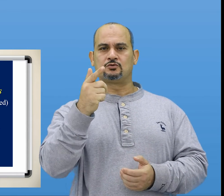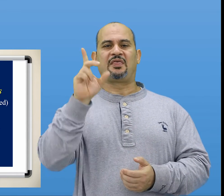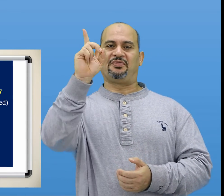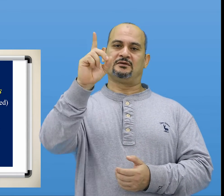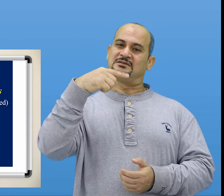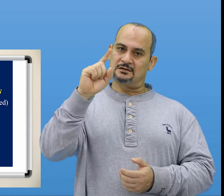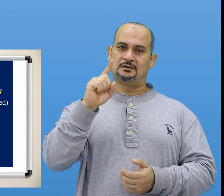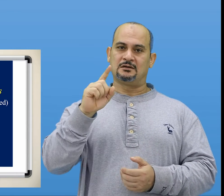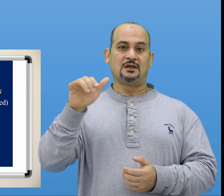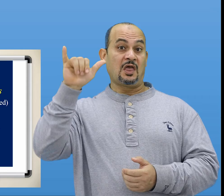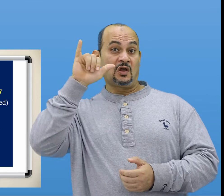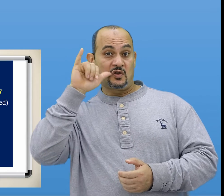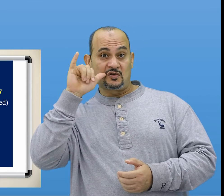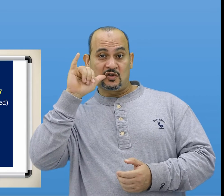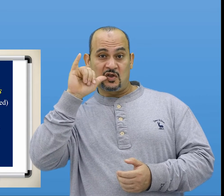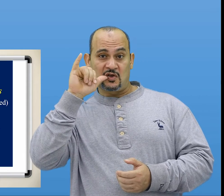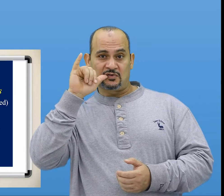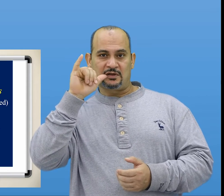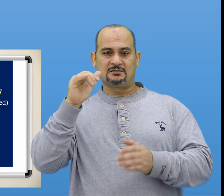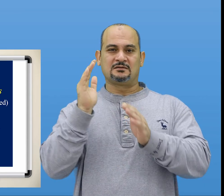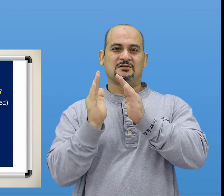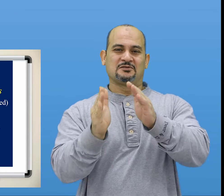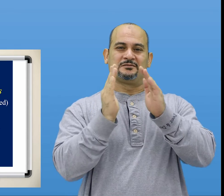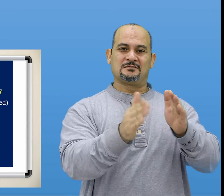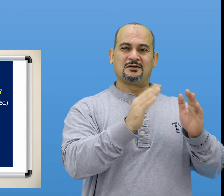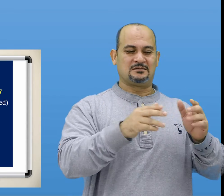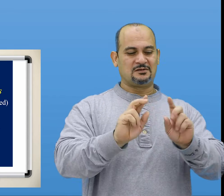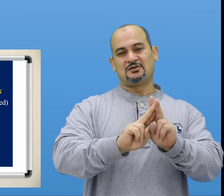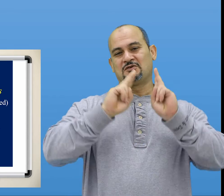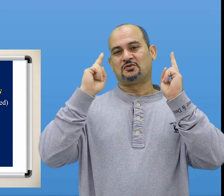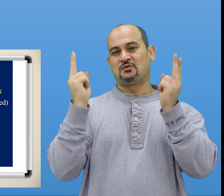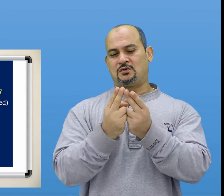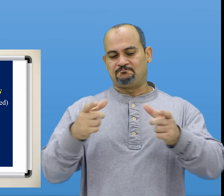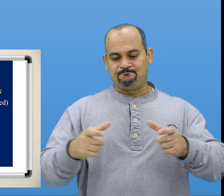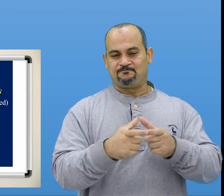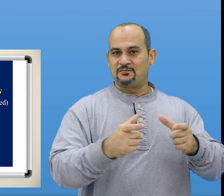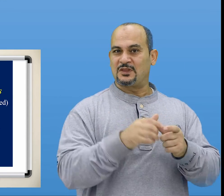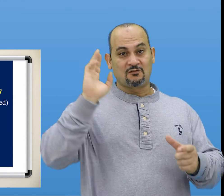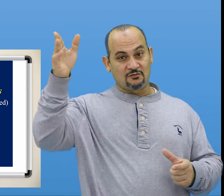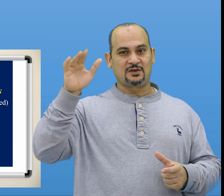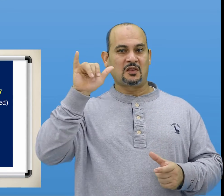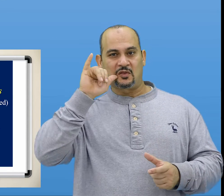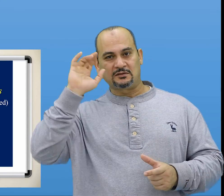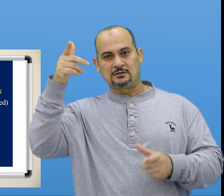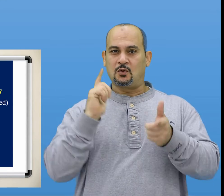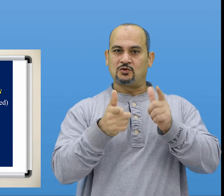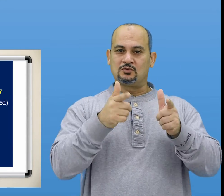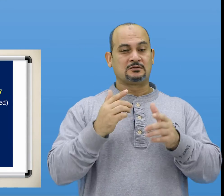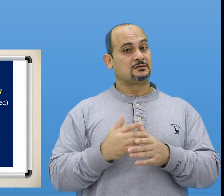We have for good, swap, wind up, desert, formal, and well-deserved. We have 6 words.